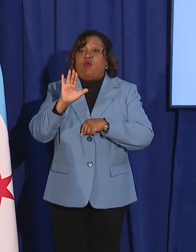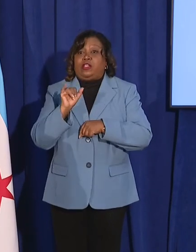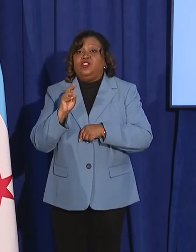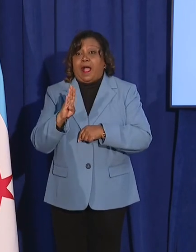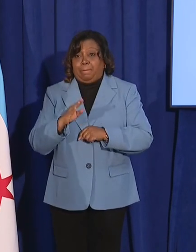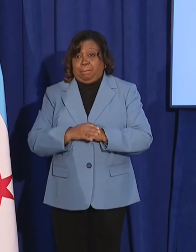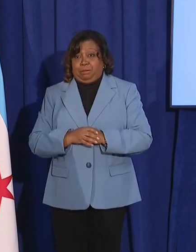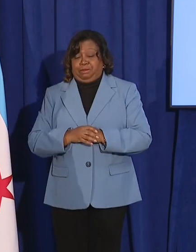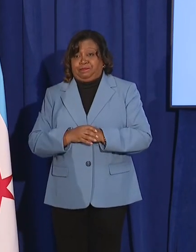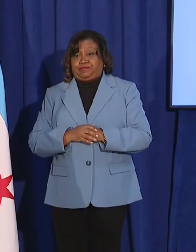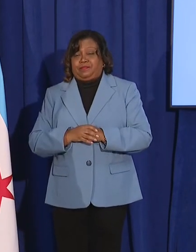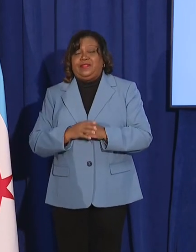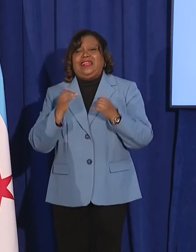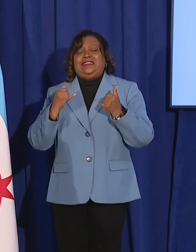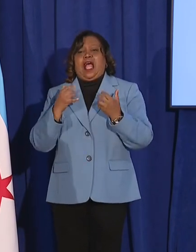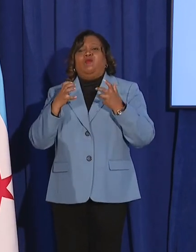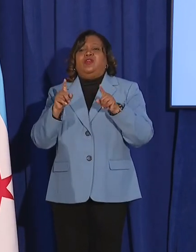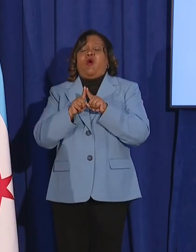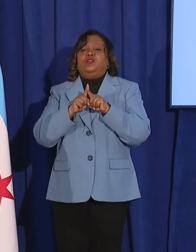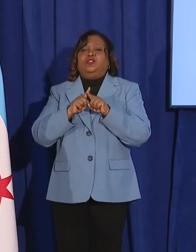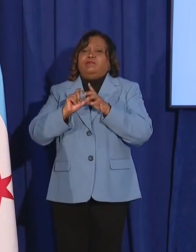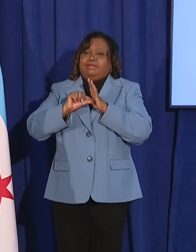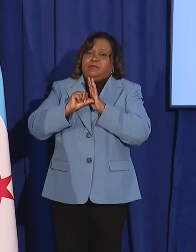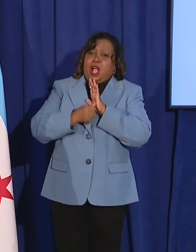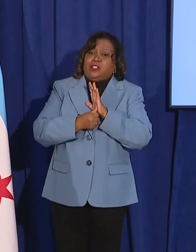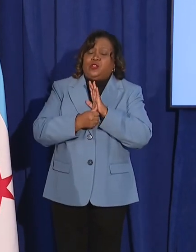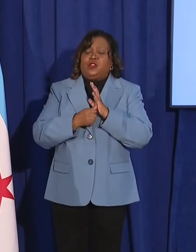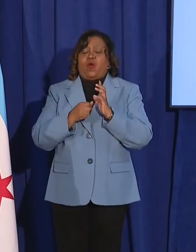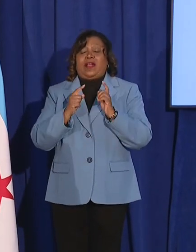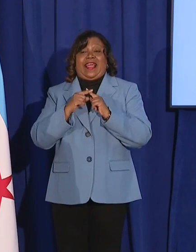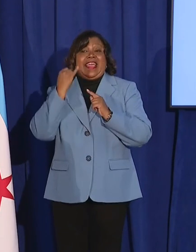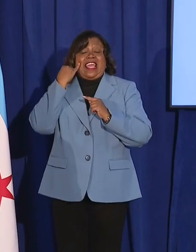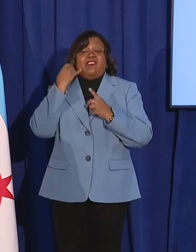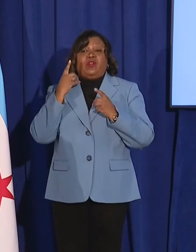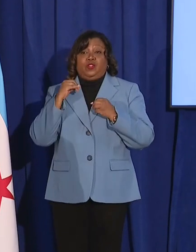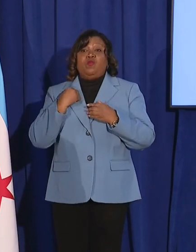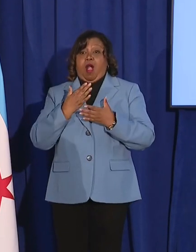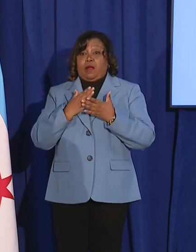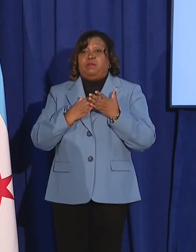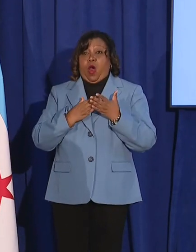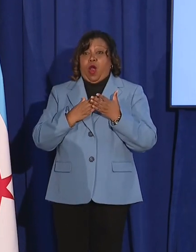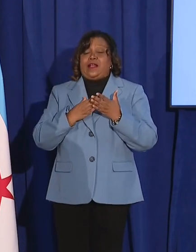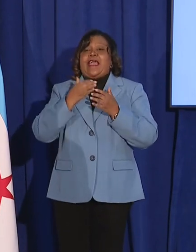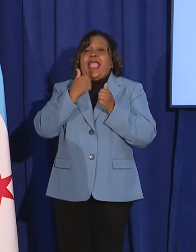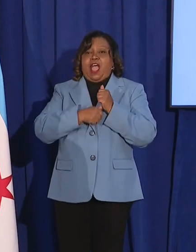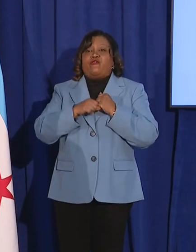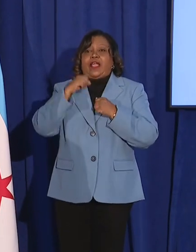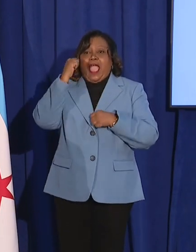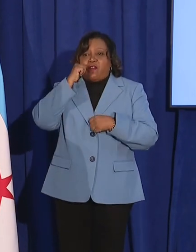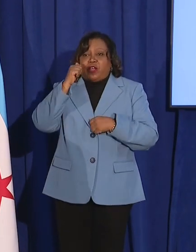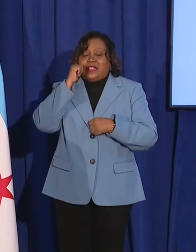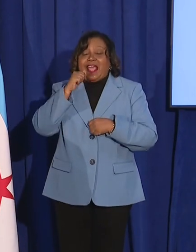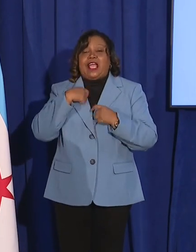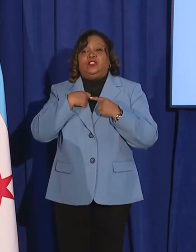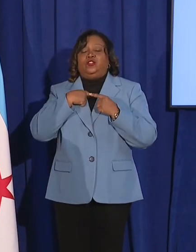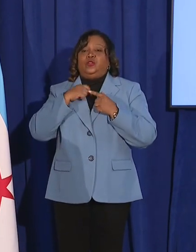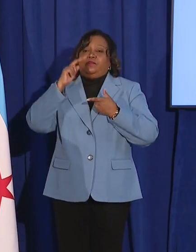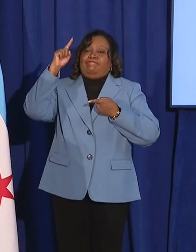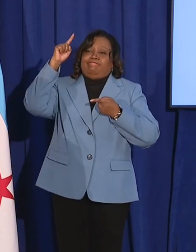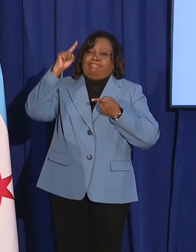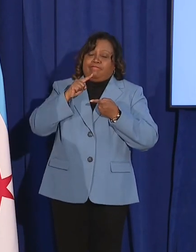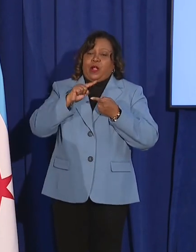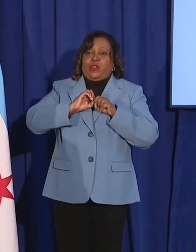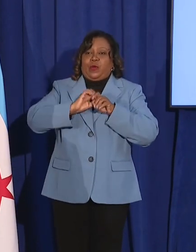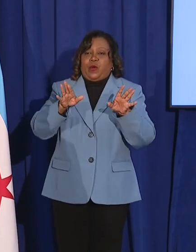job. Now, I want to also underscore that if we do our part every single day to curb the